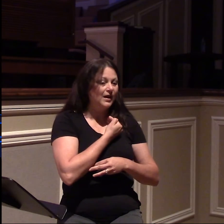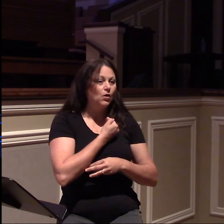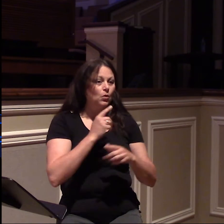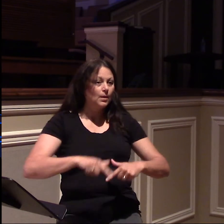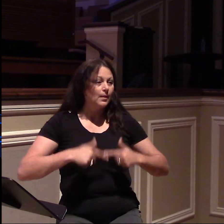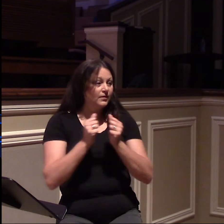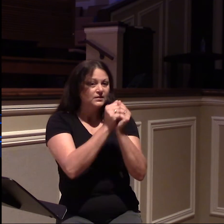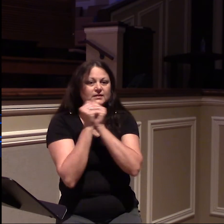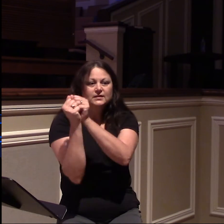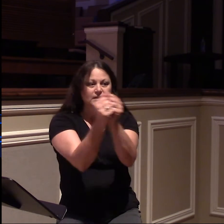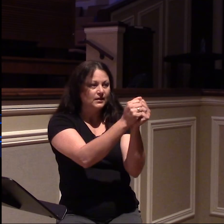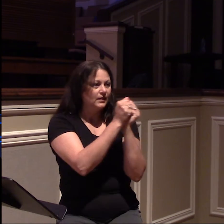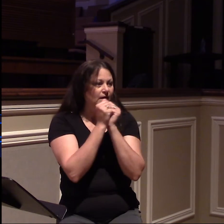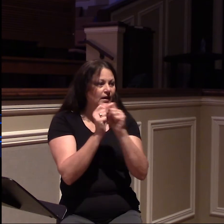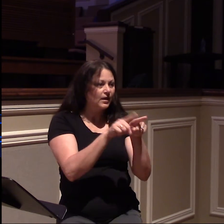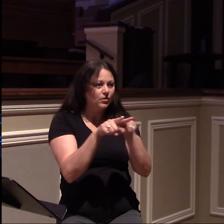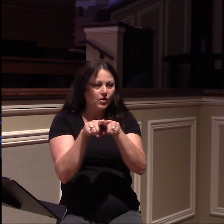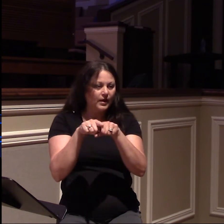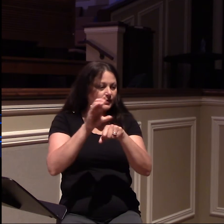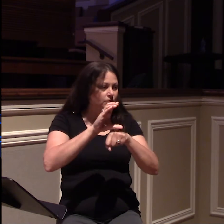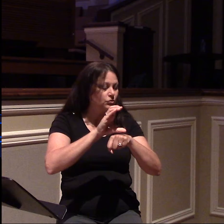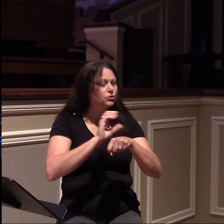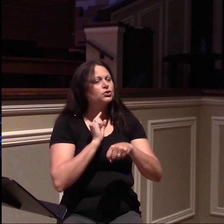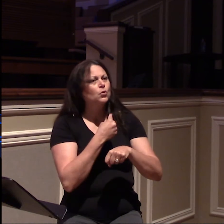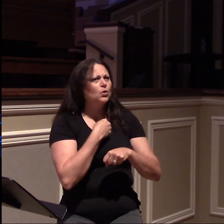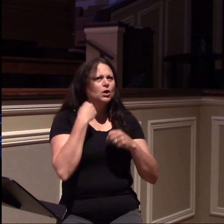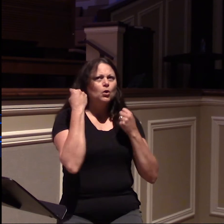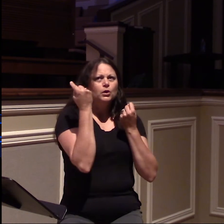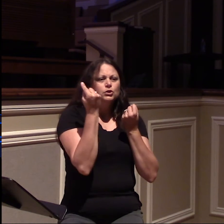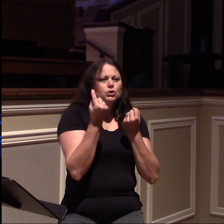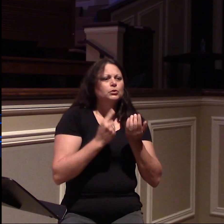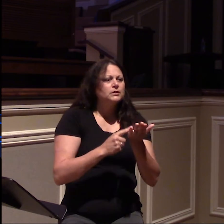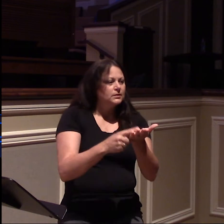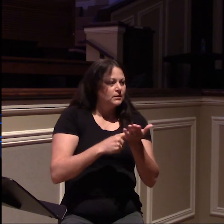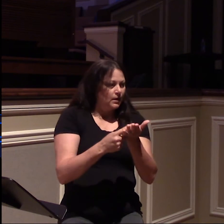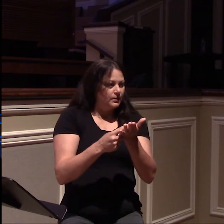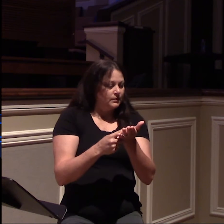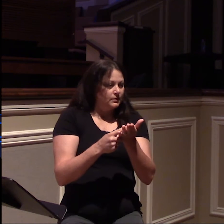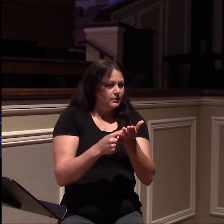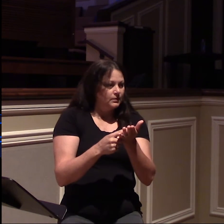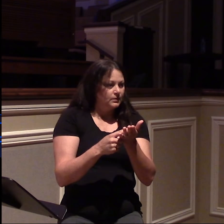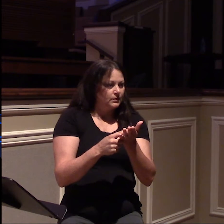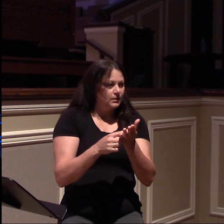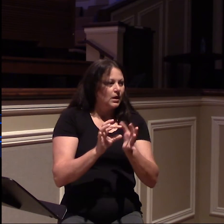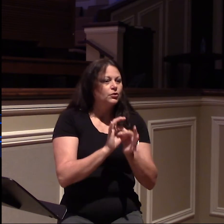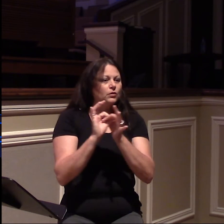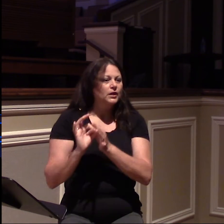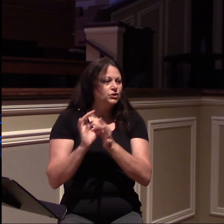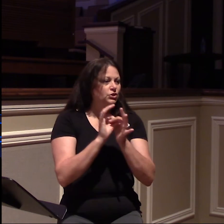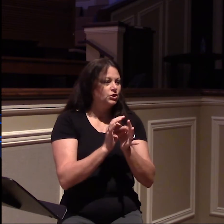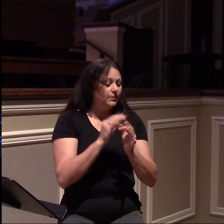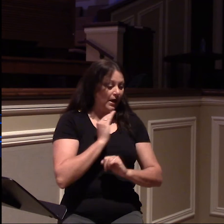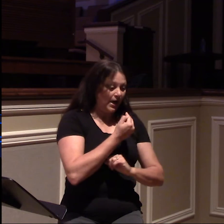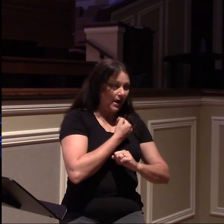so we're going to consider together the relationship between family and the family of God. Now, we're